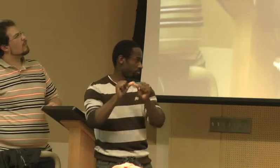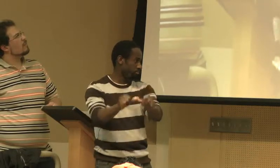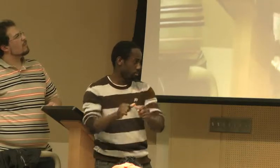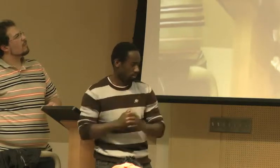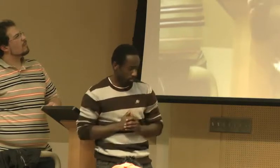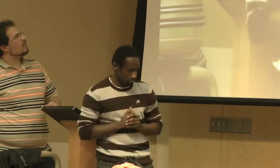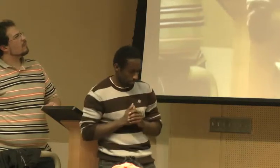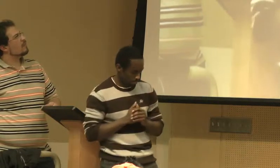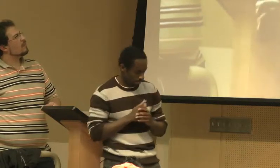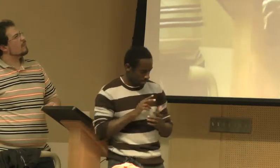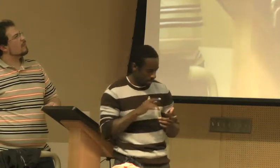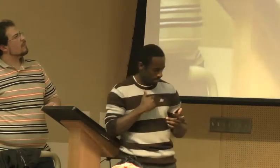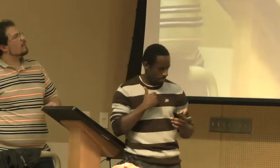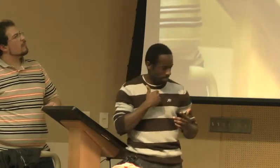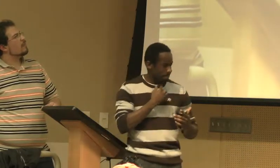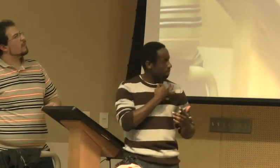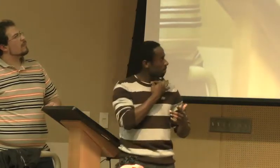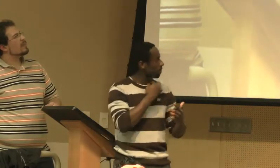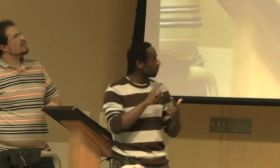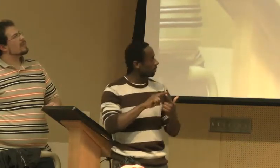that you should keep the system which you currently follow.